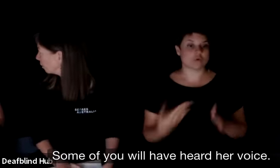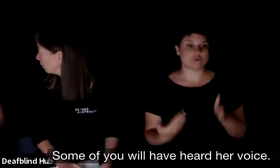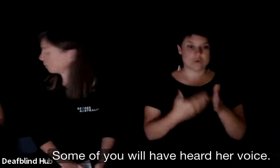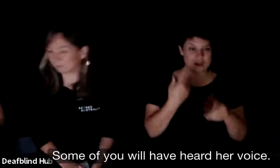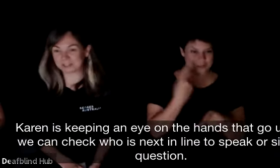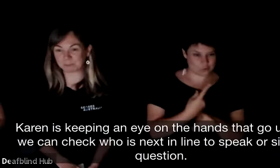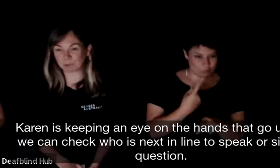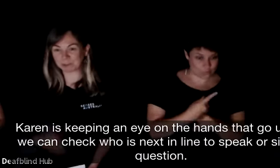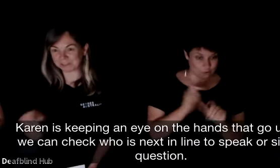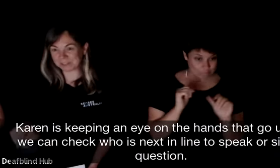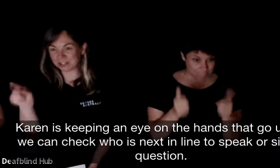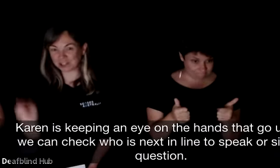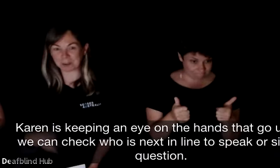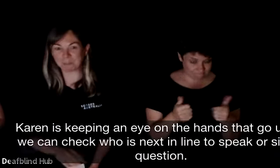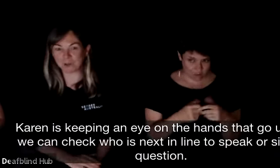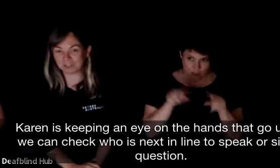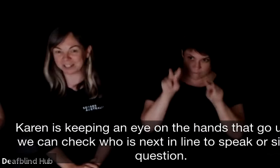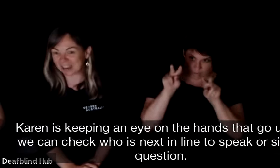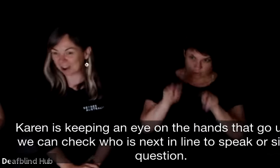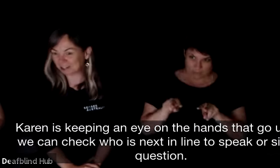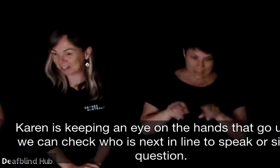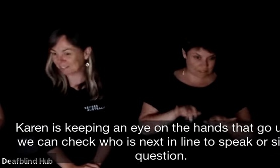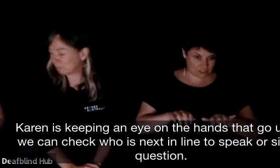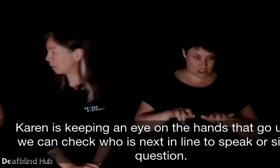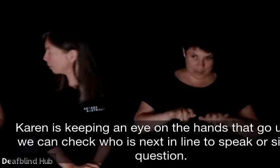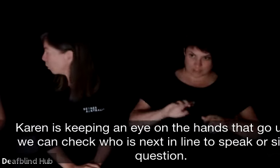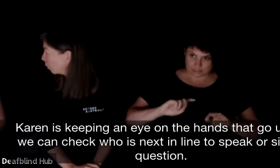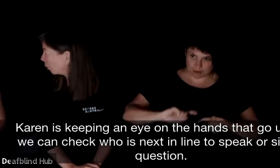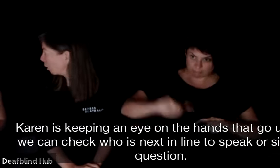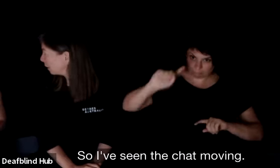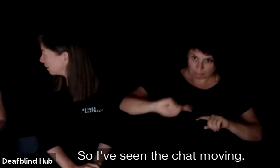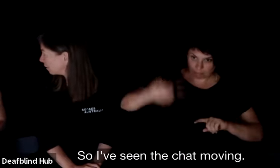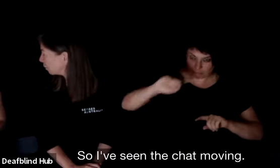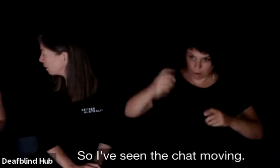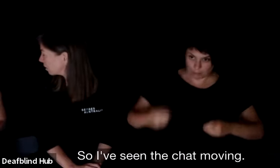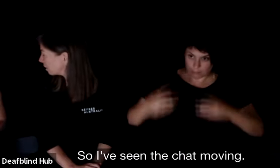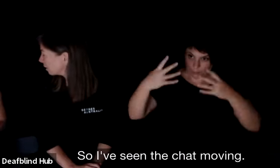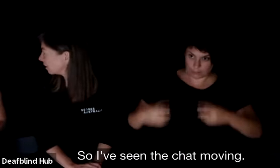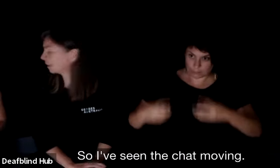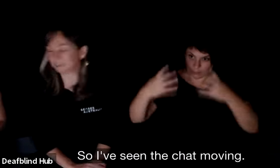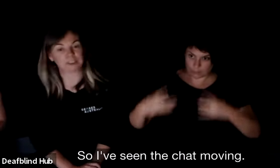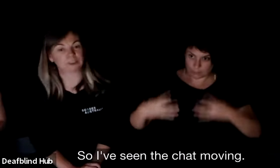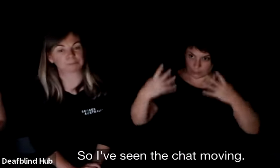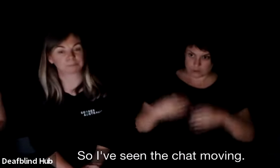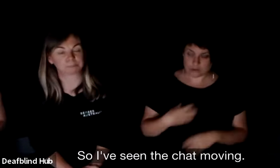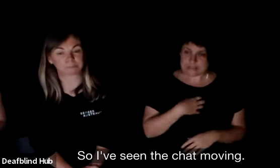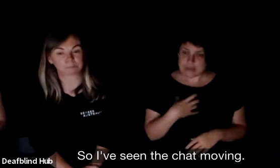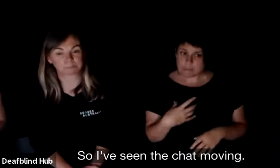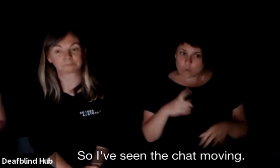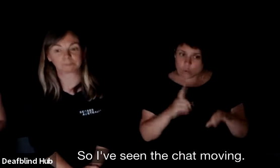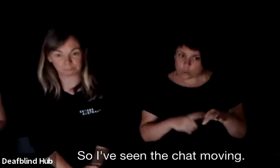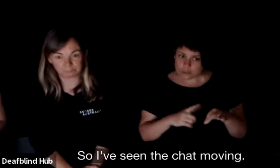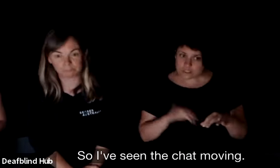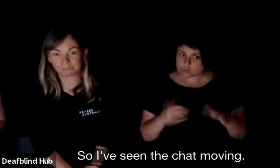So there's probably, I've seen the chat moving. Karen, have there been more comments or questions? So there are 2